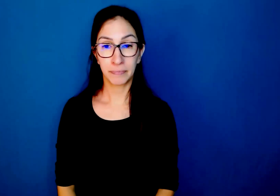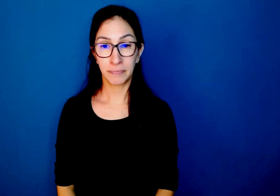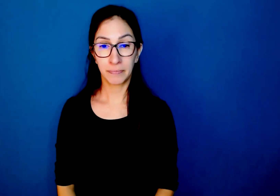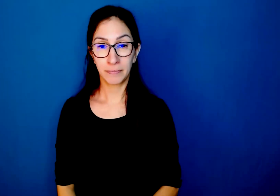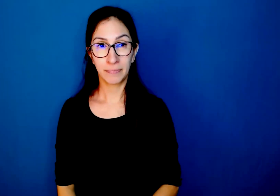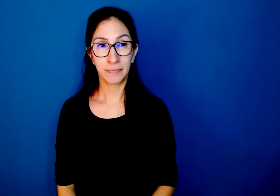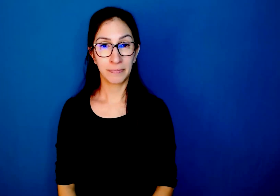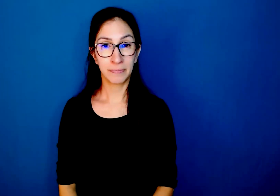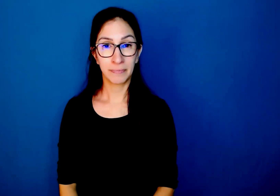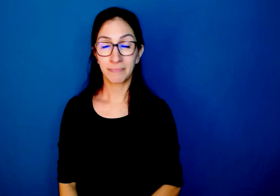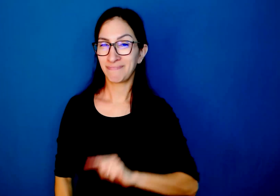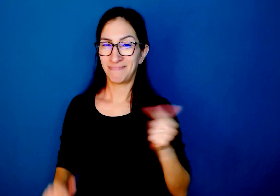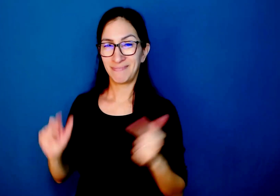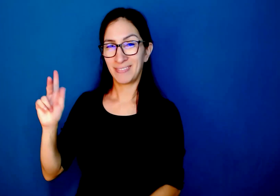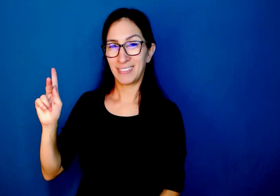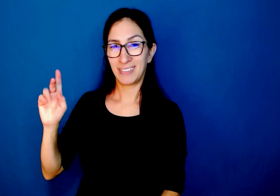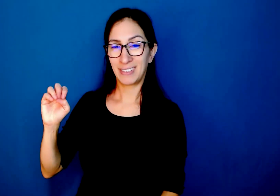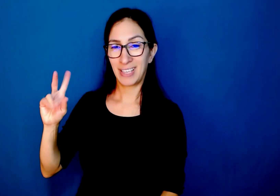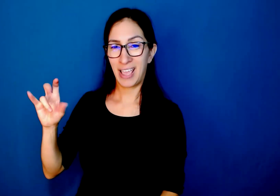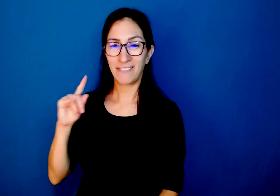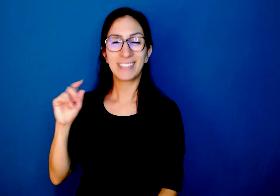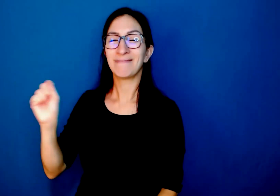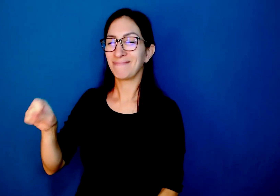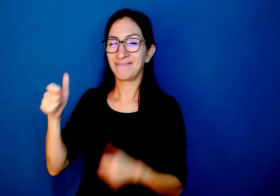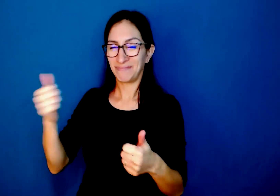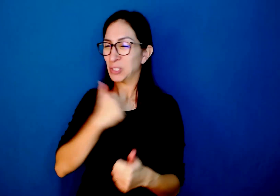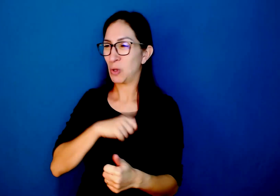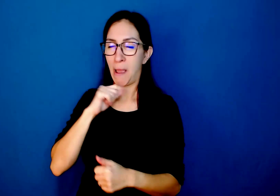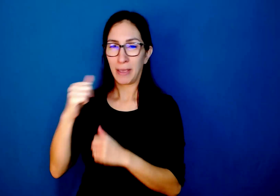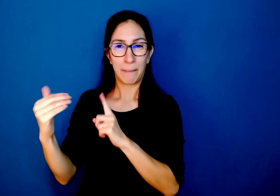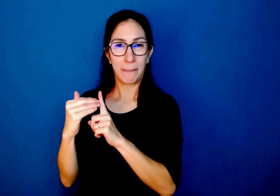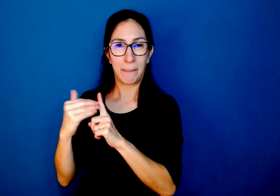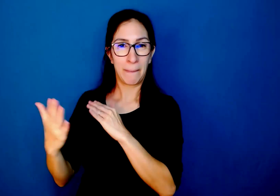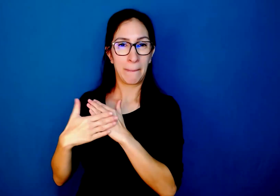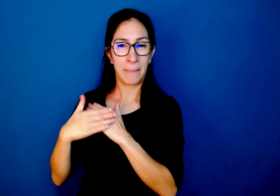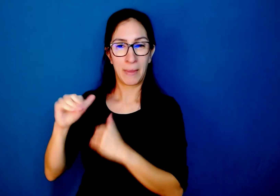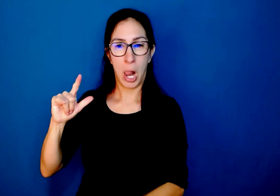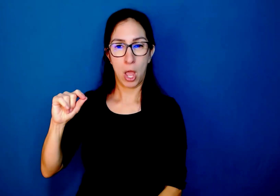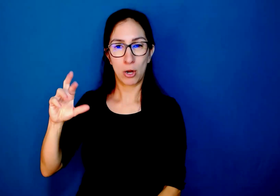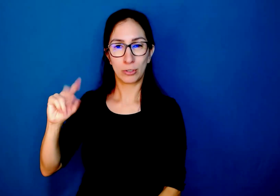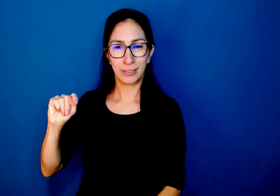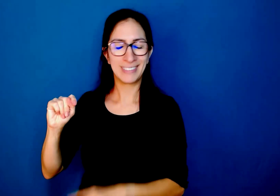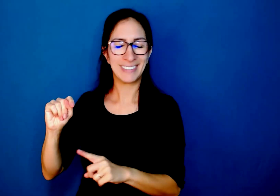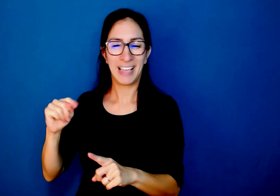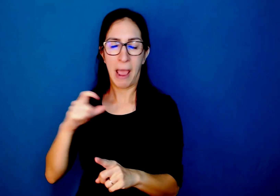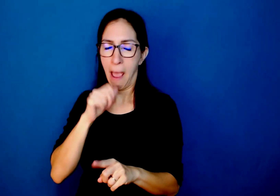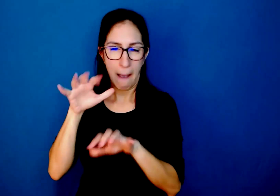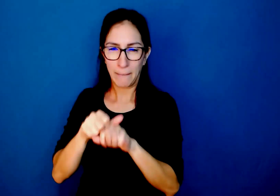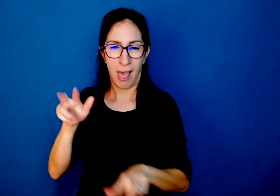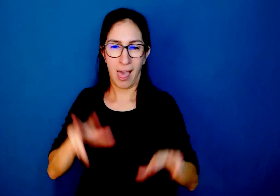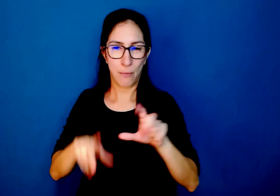Yeah. Sorry, I keep getting alerts. I'm not used to the webinar interface. I don't know what they're saying, but